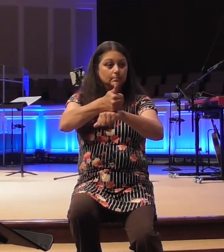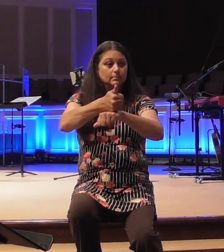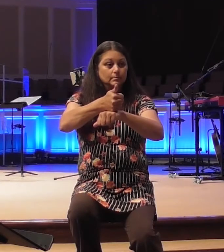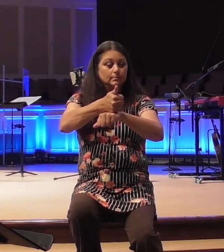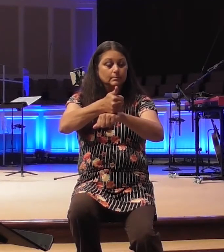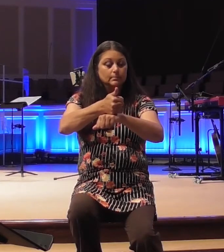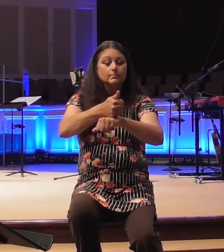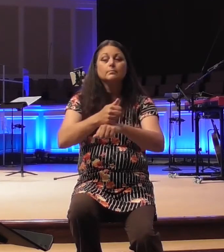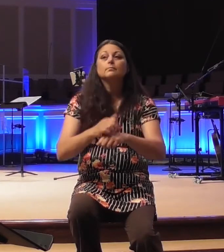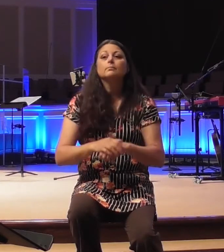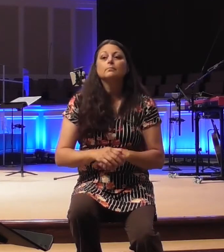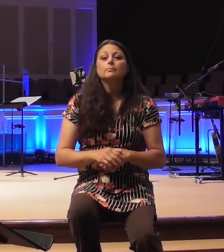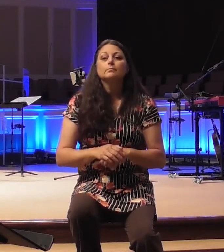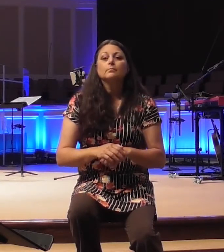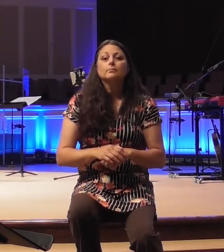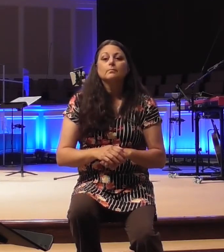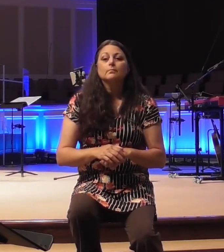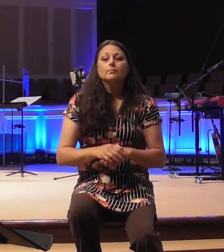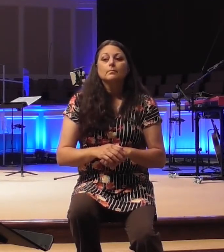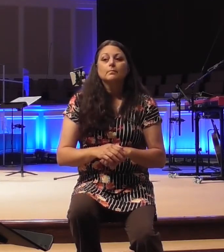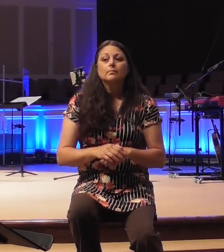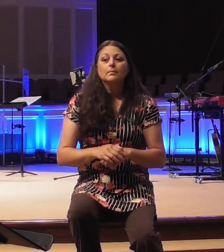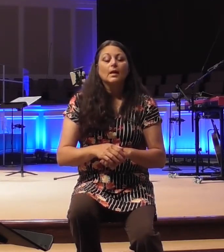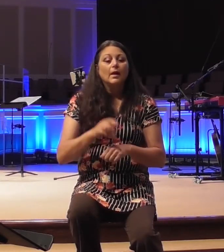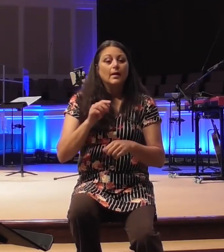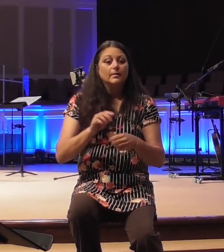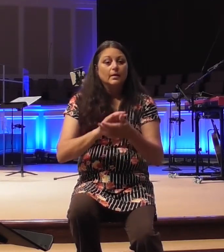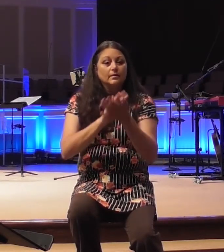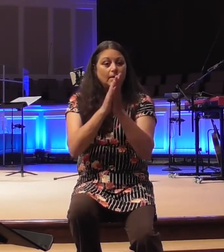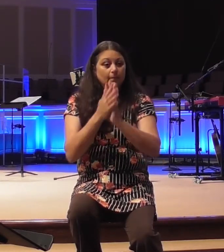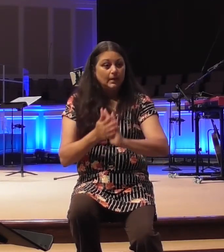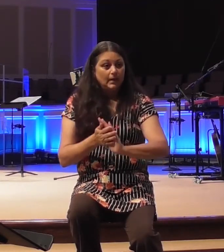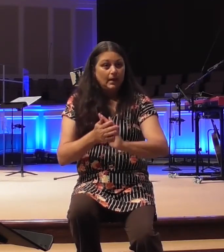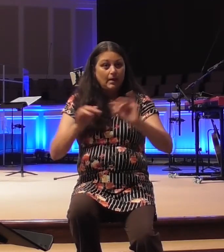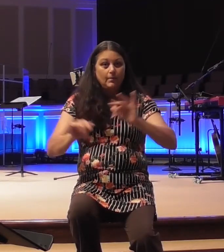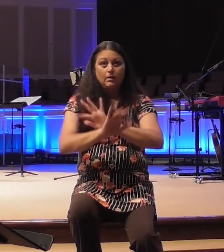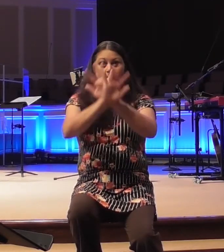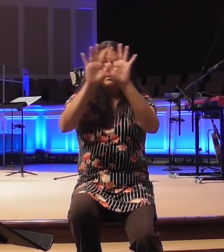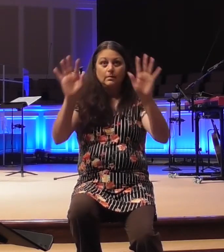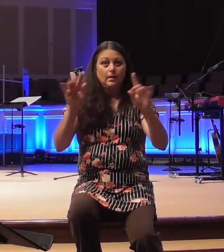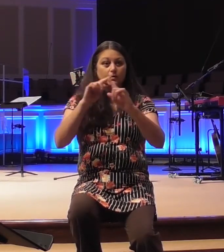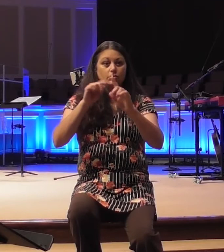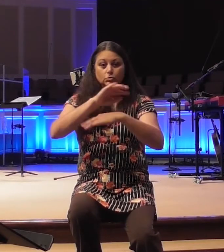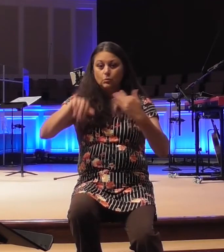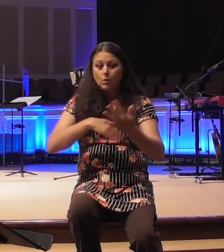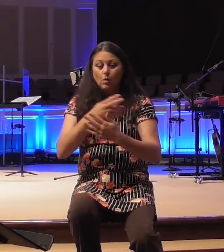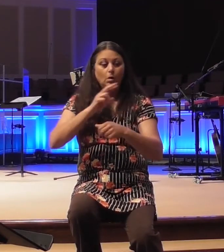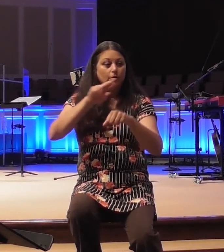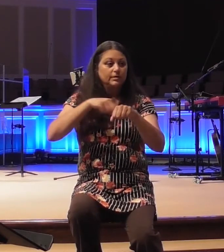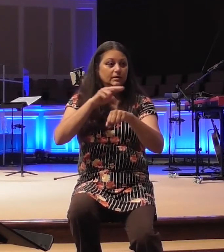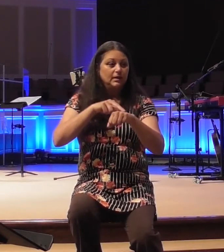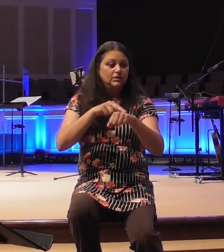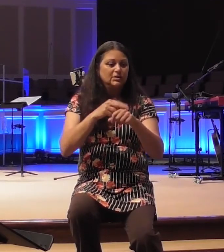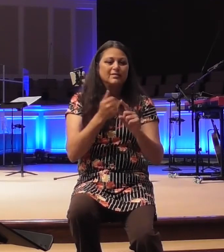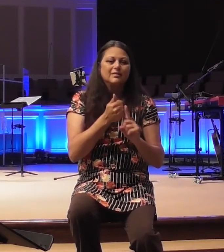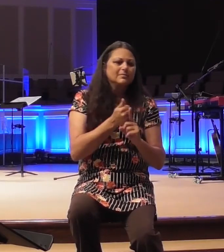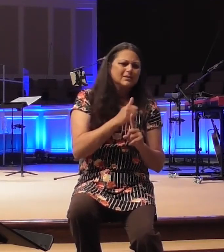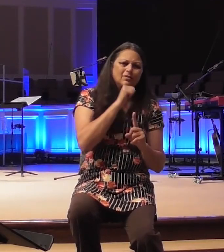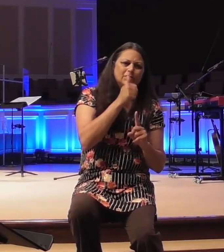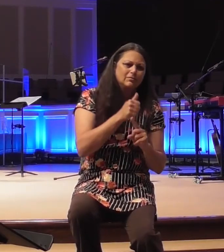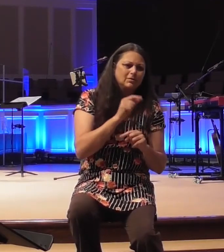people they were called to be, which is a light to the nations. Not just people farming some land for their own